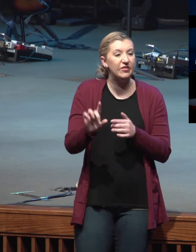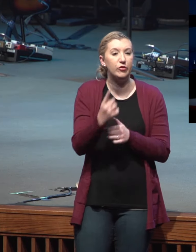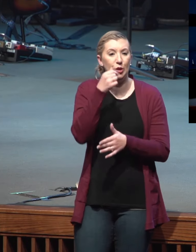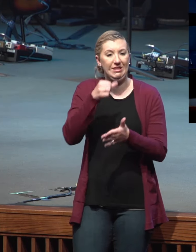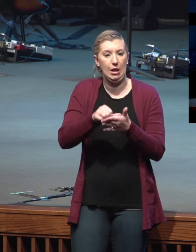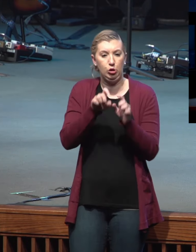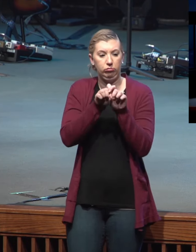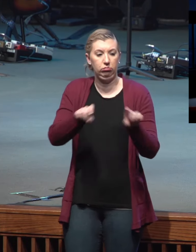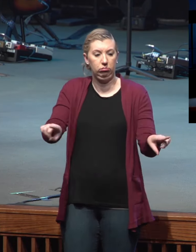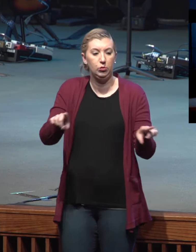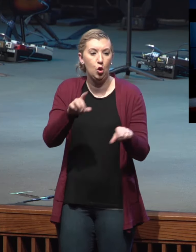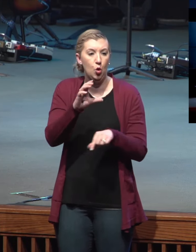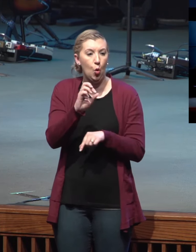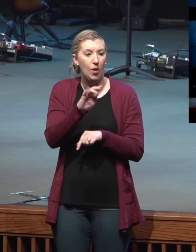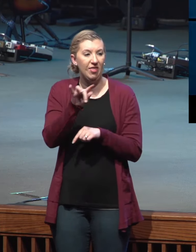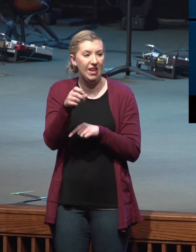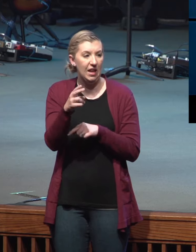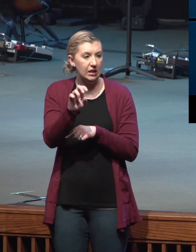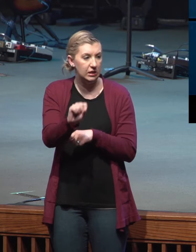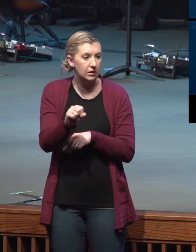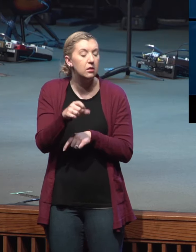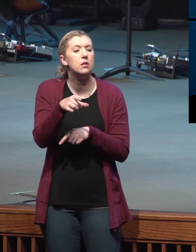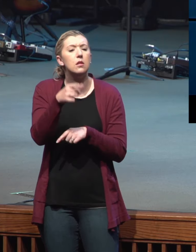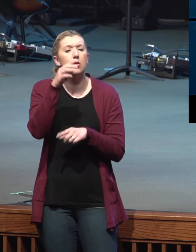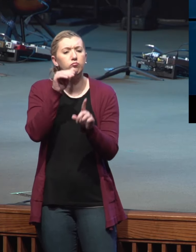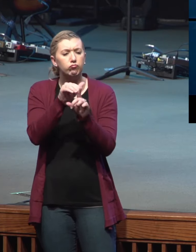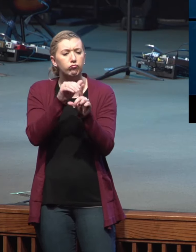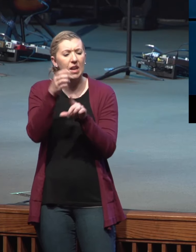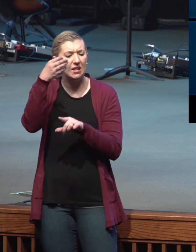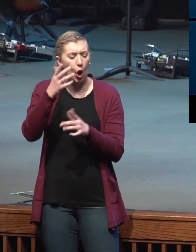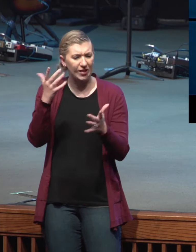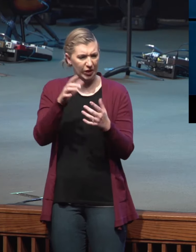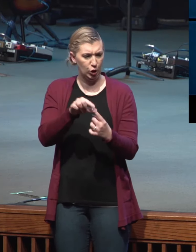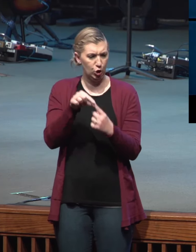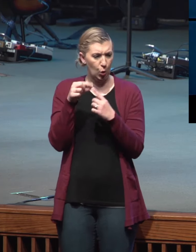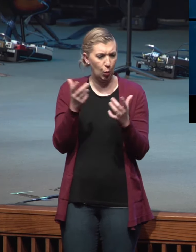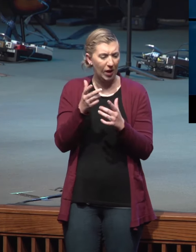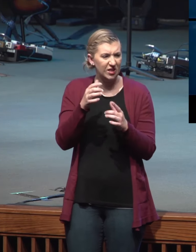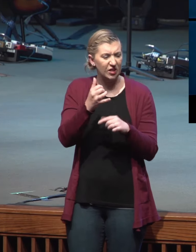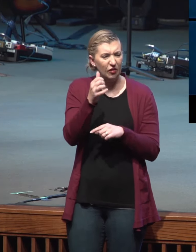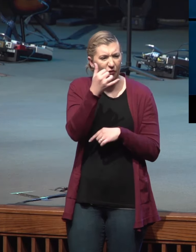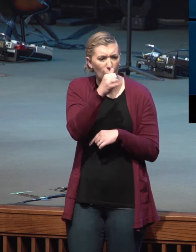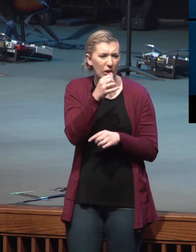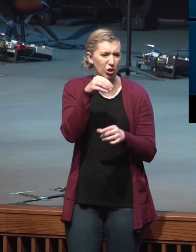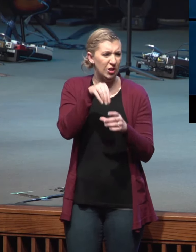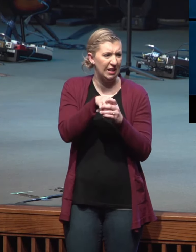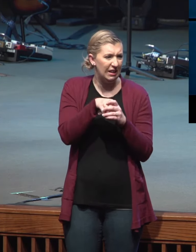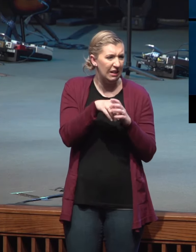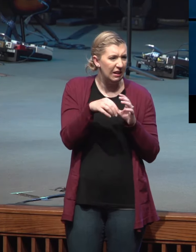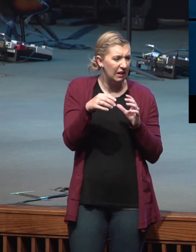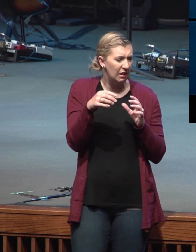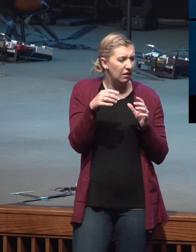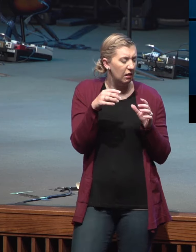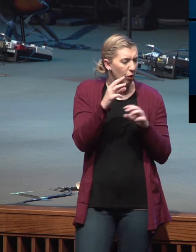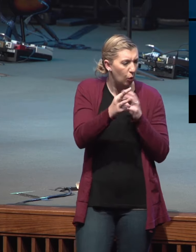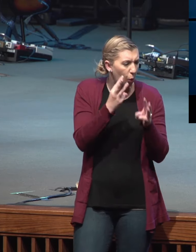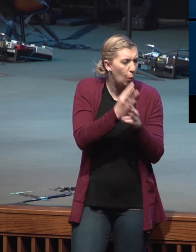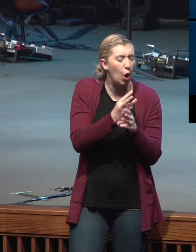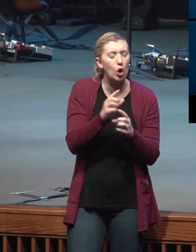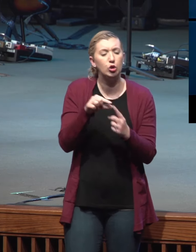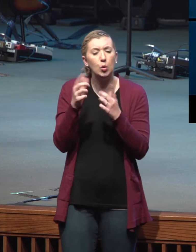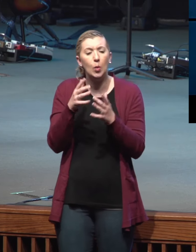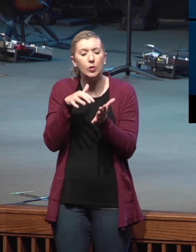he began by reminding them that God chose what is foolish in the world to shame the wise. God chose what is